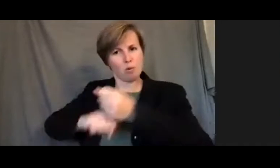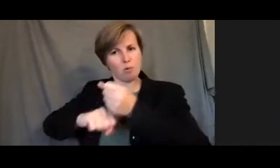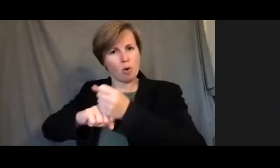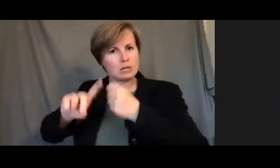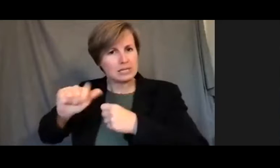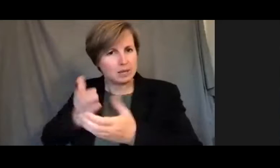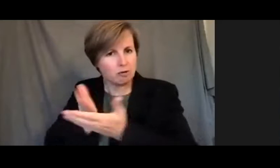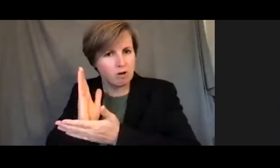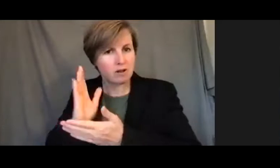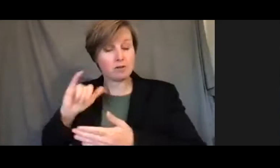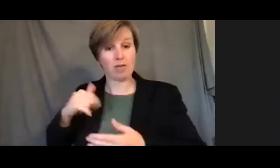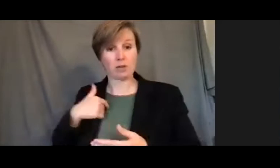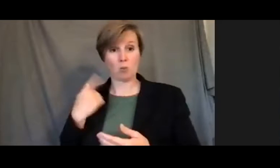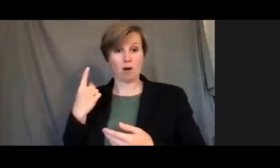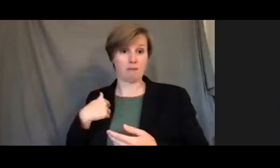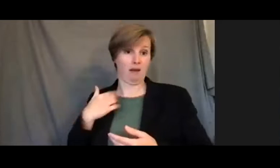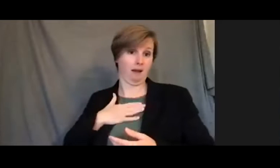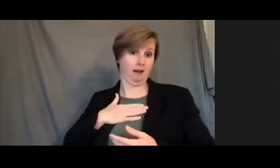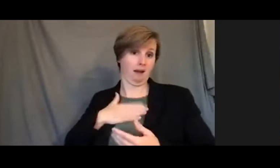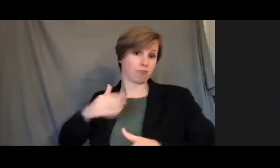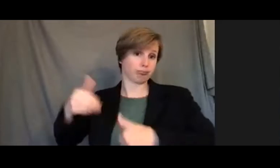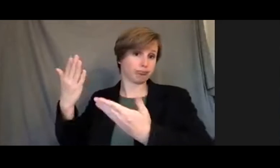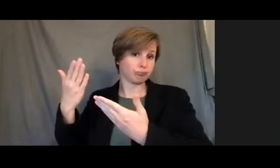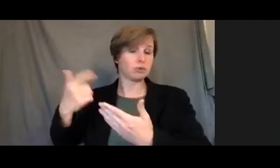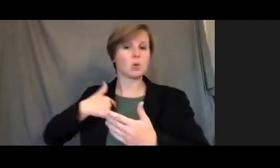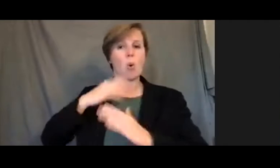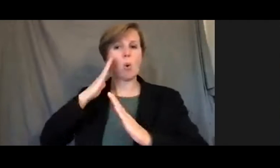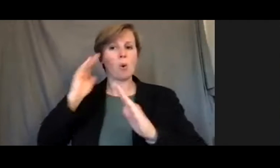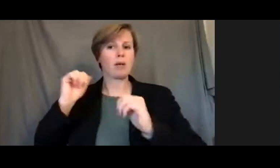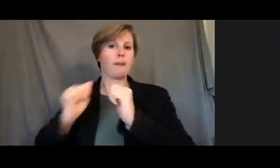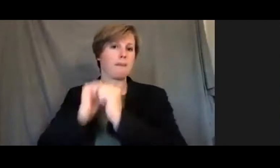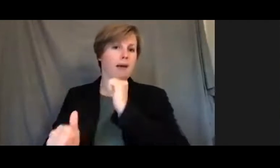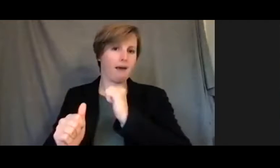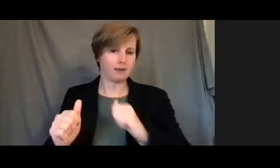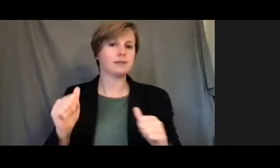and I hope that that